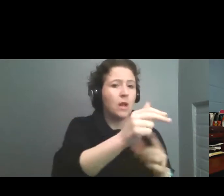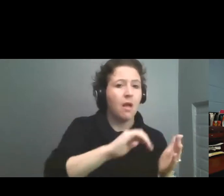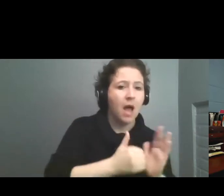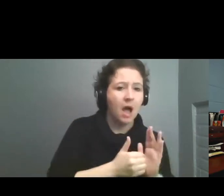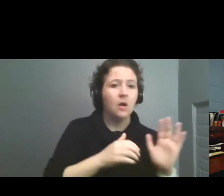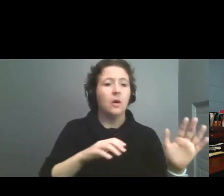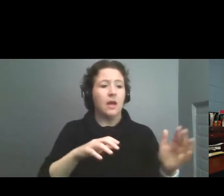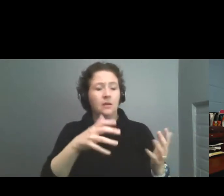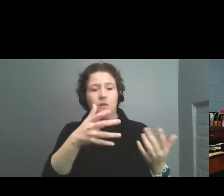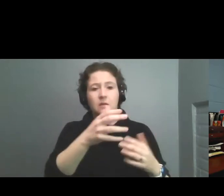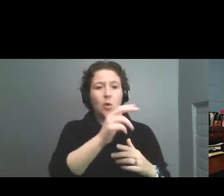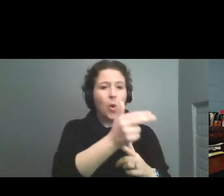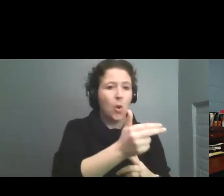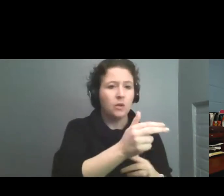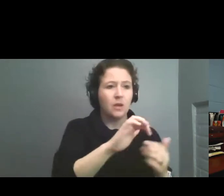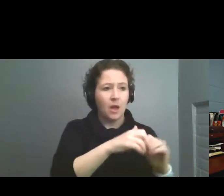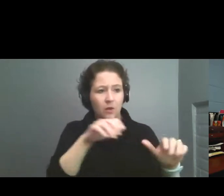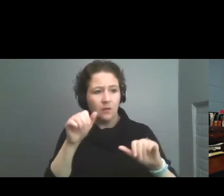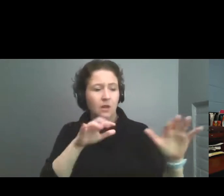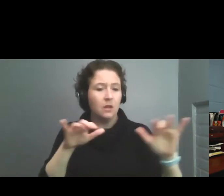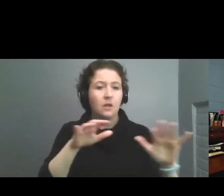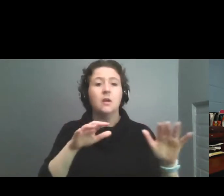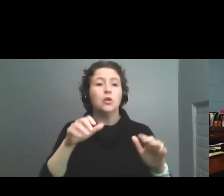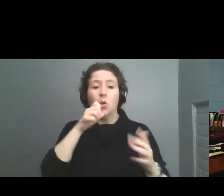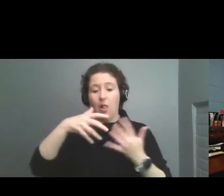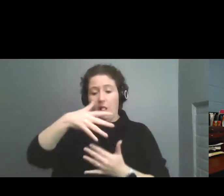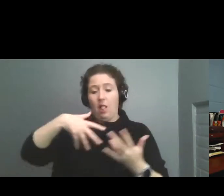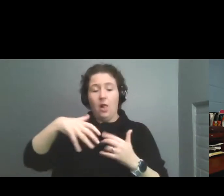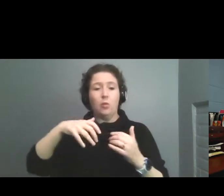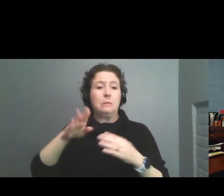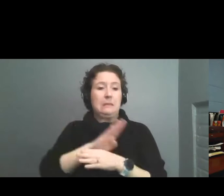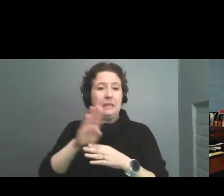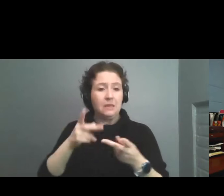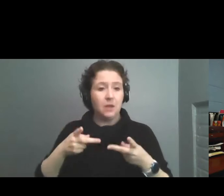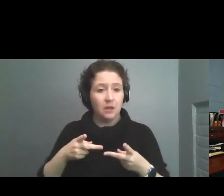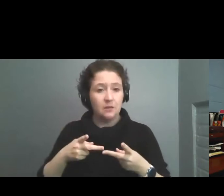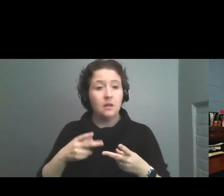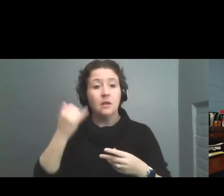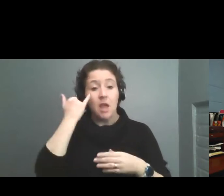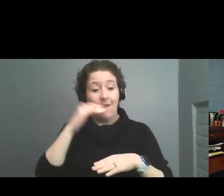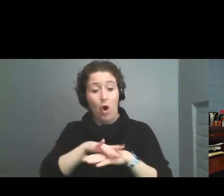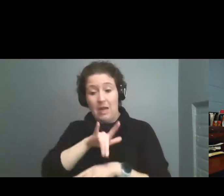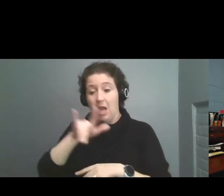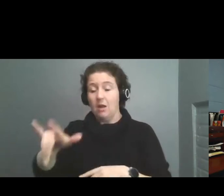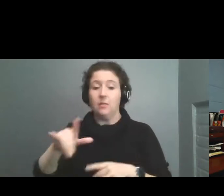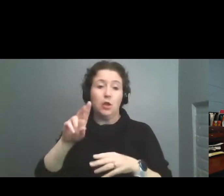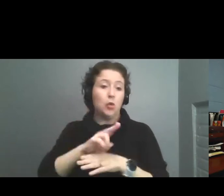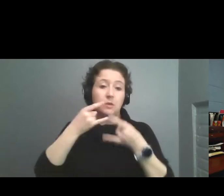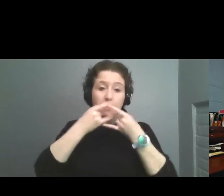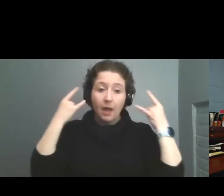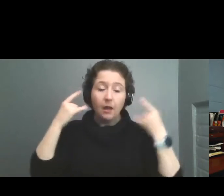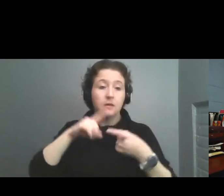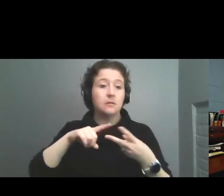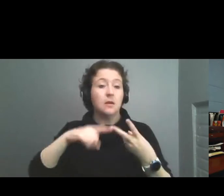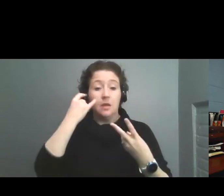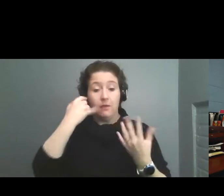in crowded areas such as airport terminals and hotel lounges. Wear your mask when on an airplane, in any common areas,